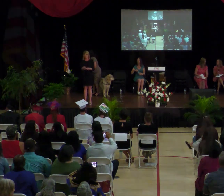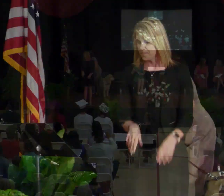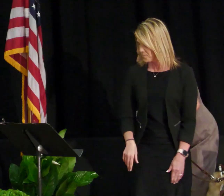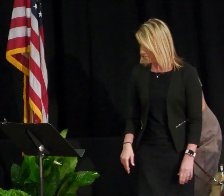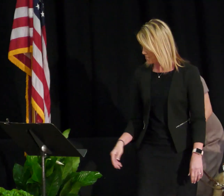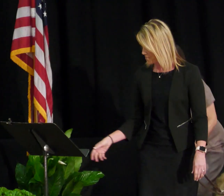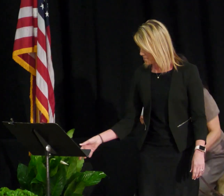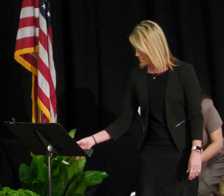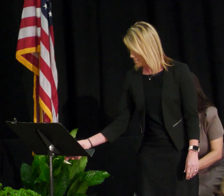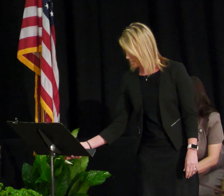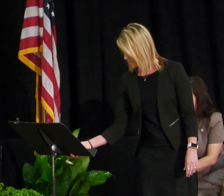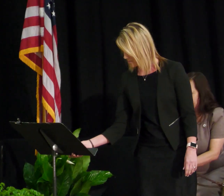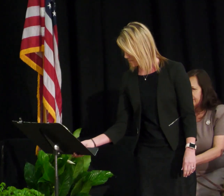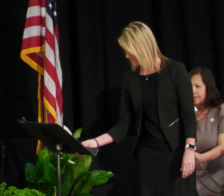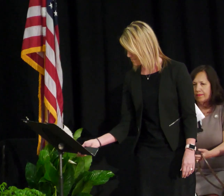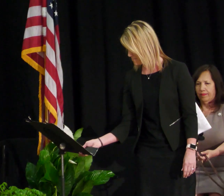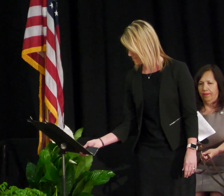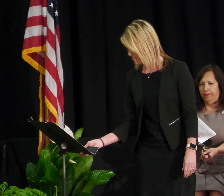Please be seated.